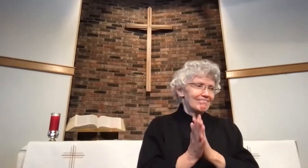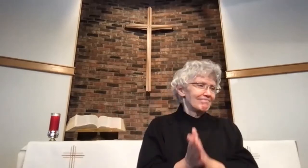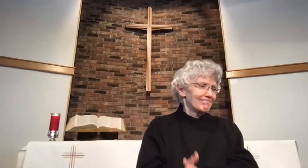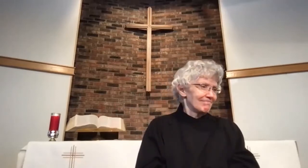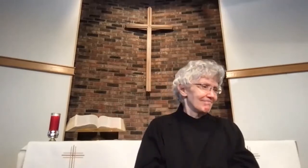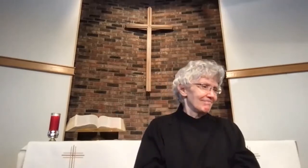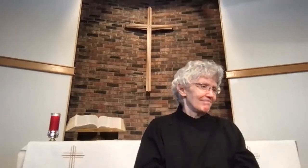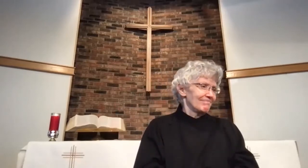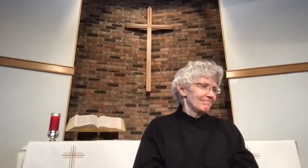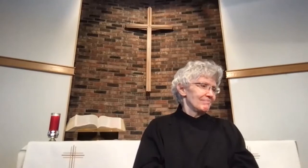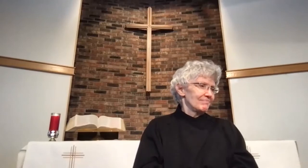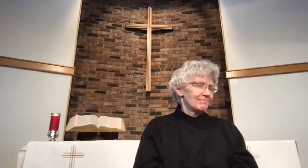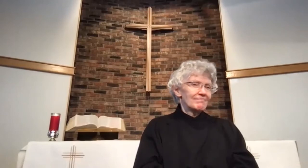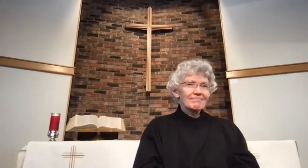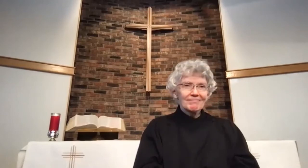Amen.